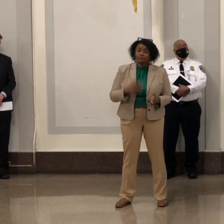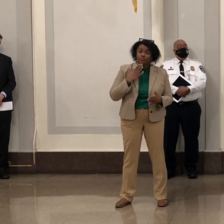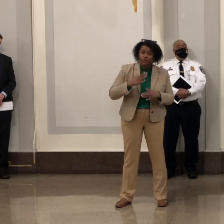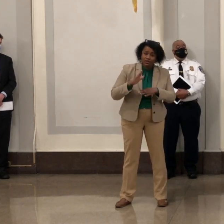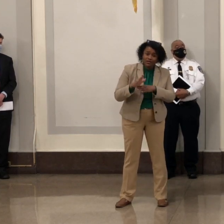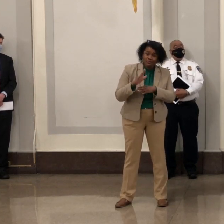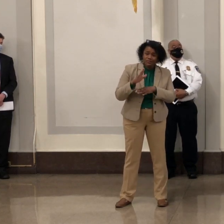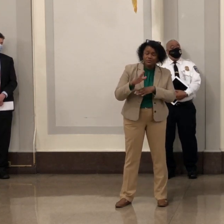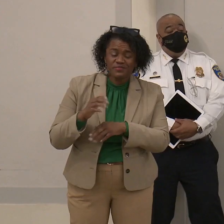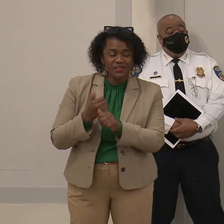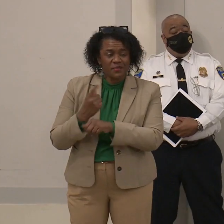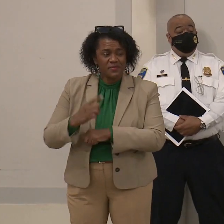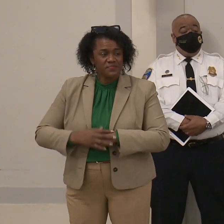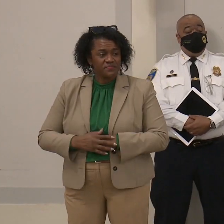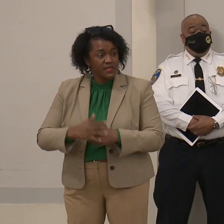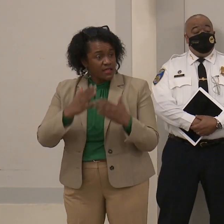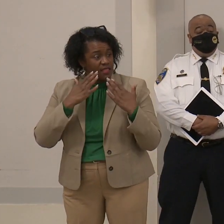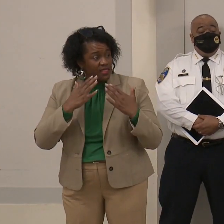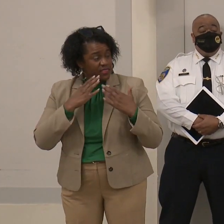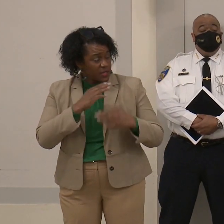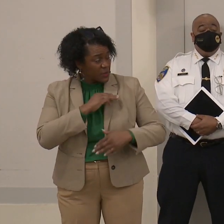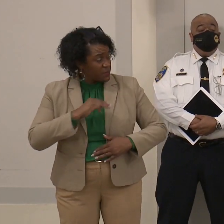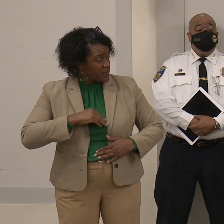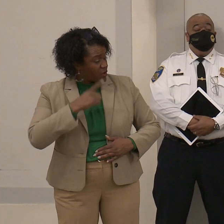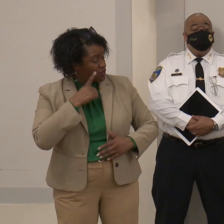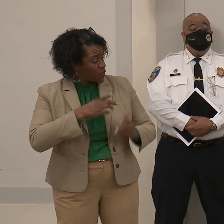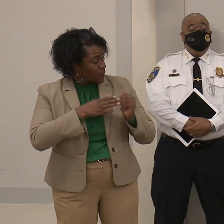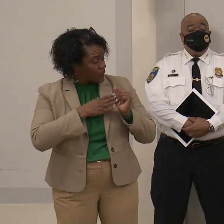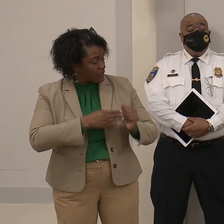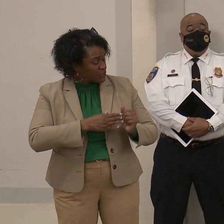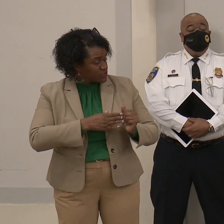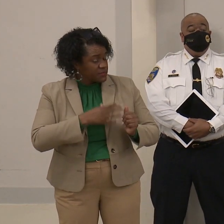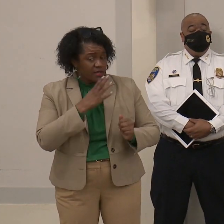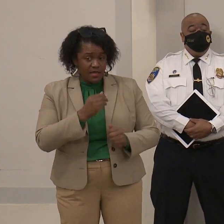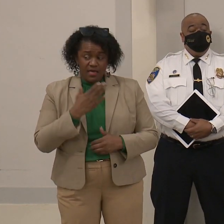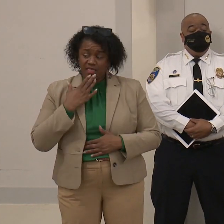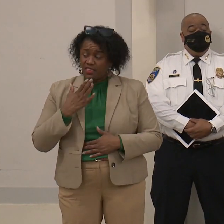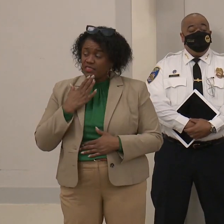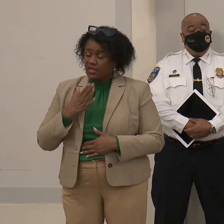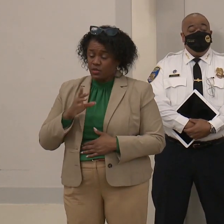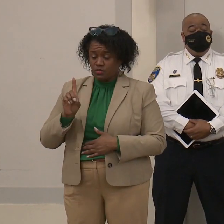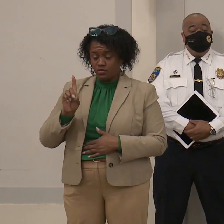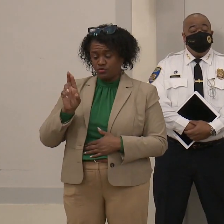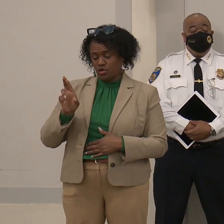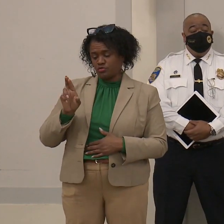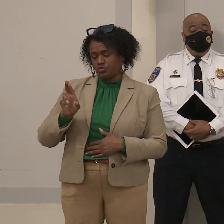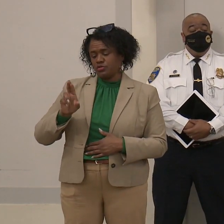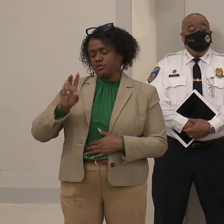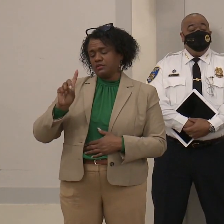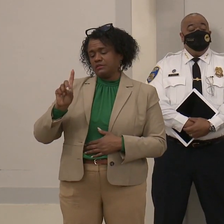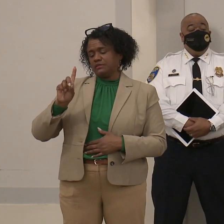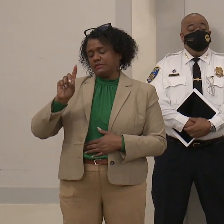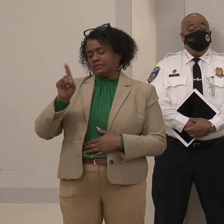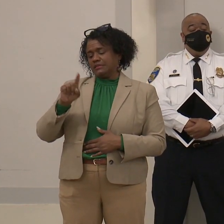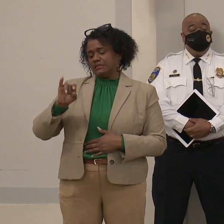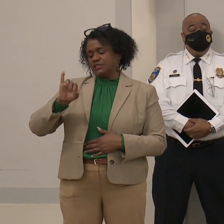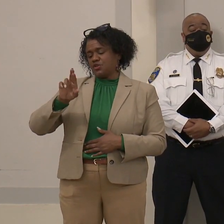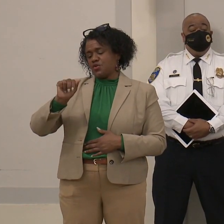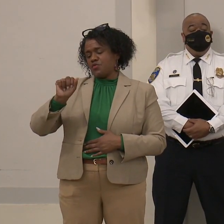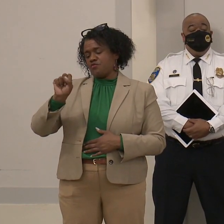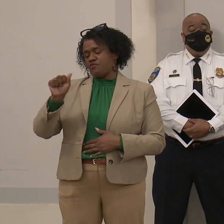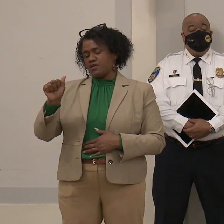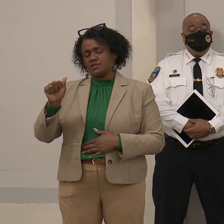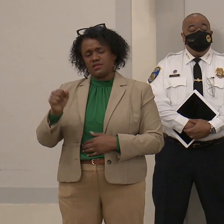Good afternoon, everyone. Thank you, Mayor Scott, for your leadership, and thank you, Dr. Jaraza, for being a champion in the fight to help